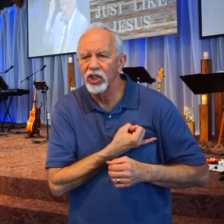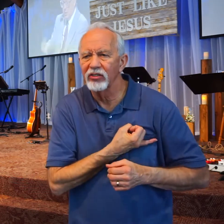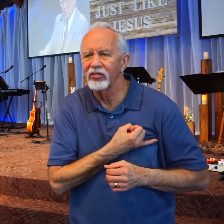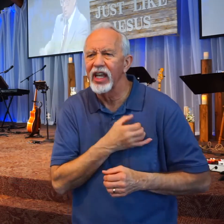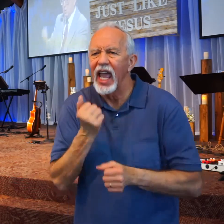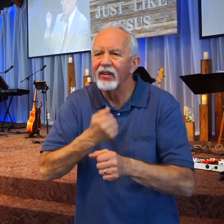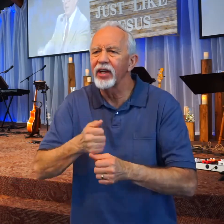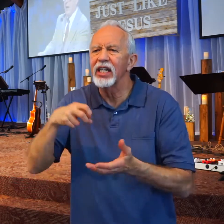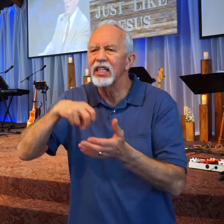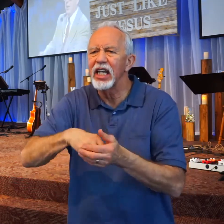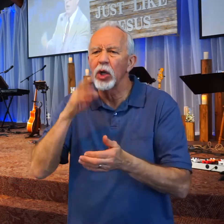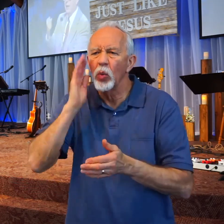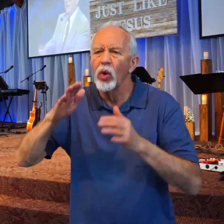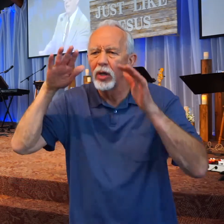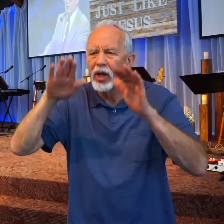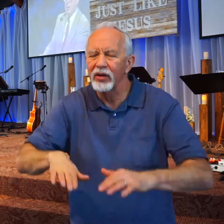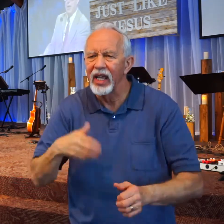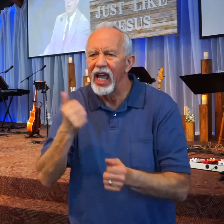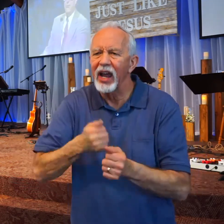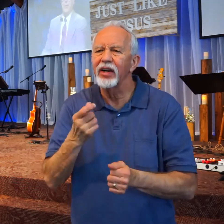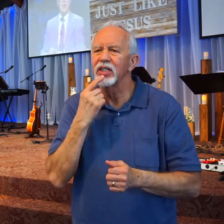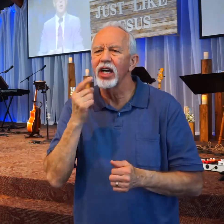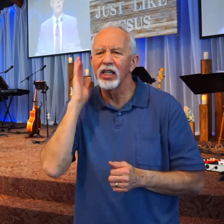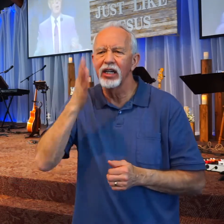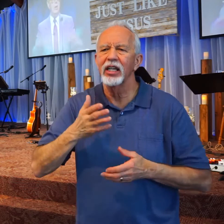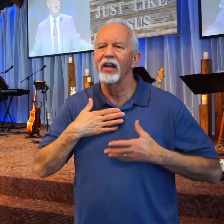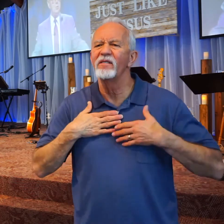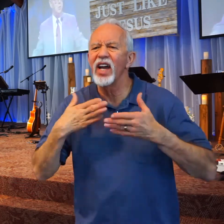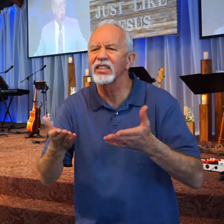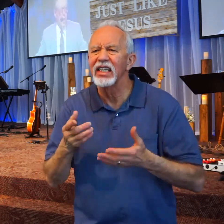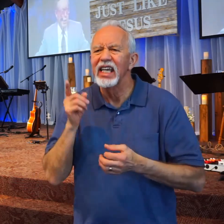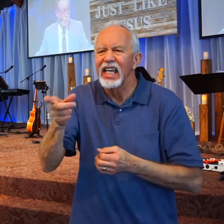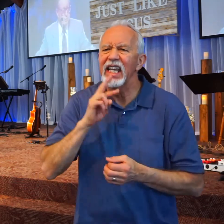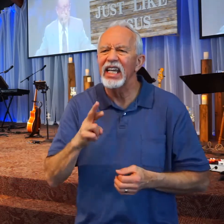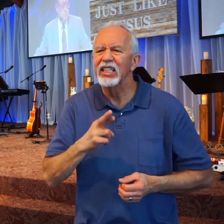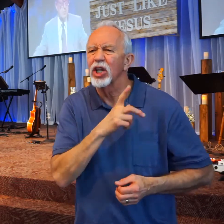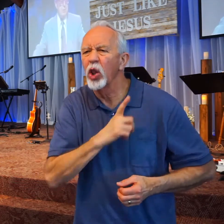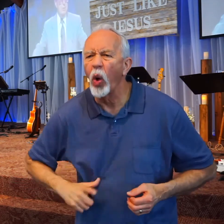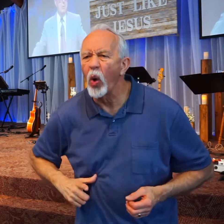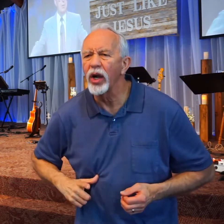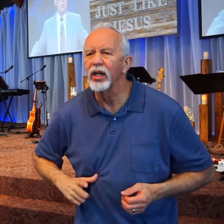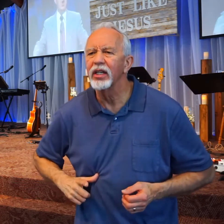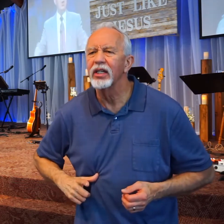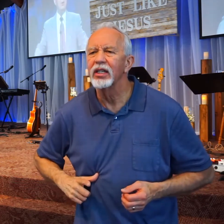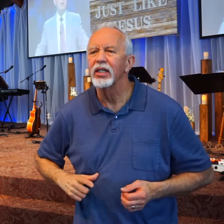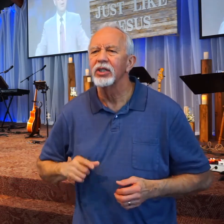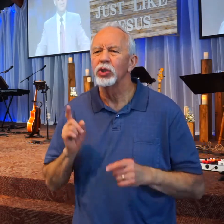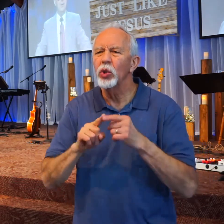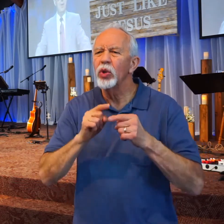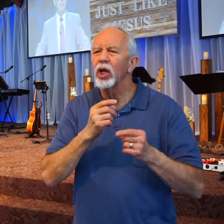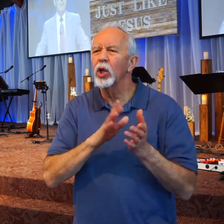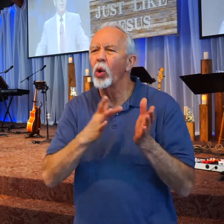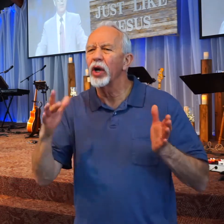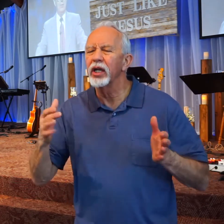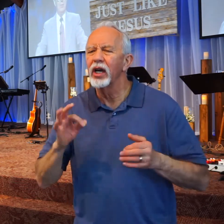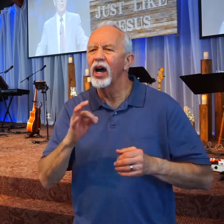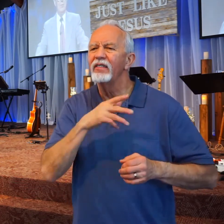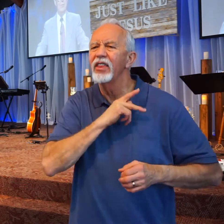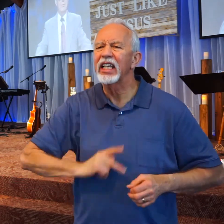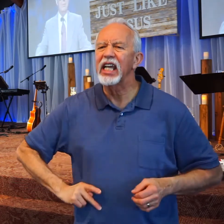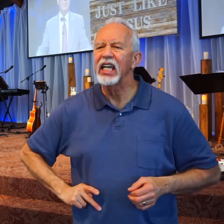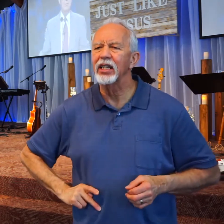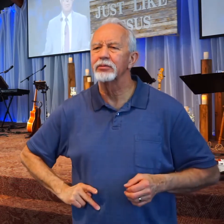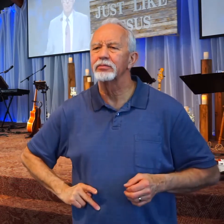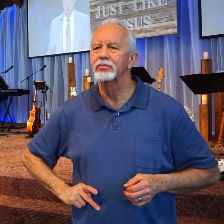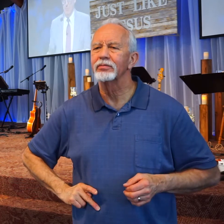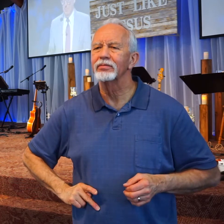every knee should bow and every tongue confess that he was Lord, to the glory of the Pharaoh.